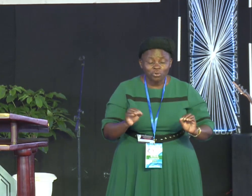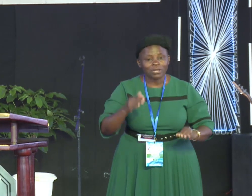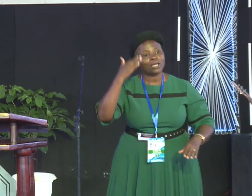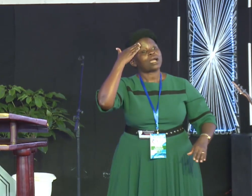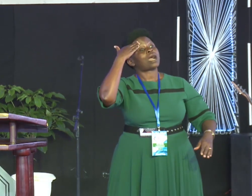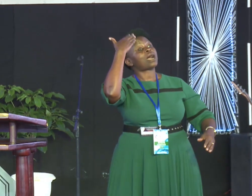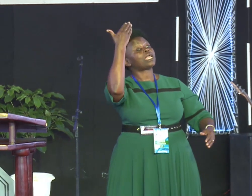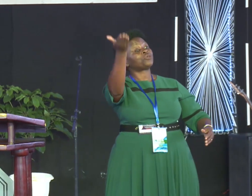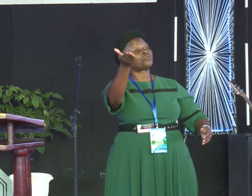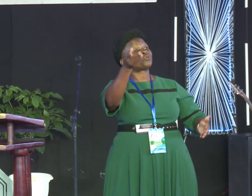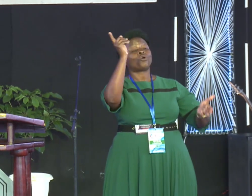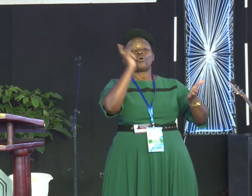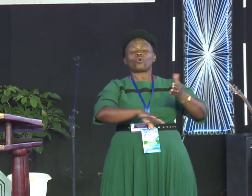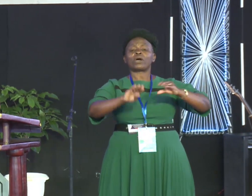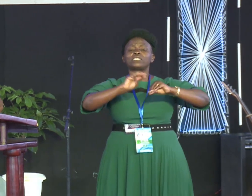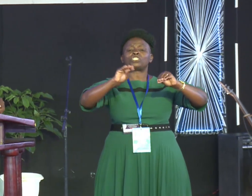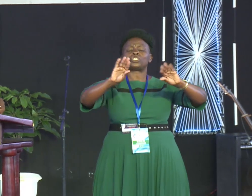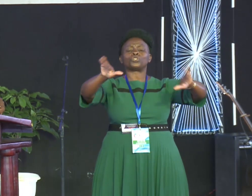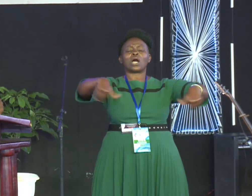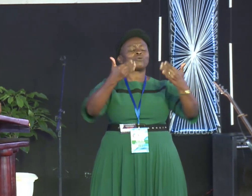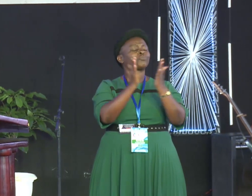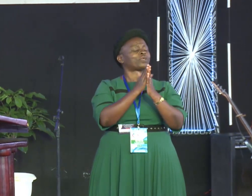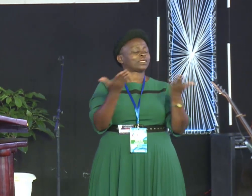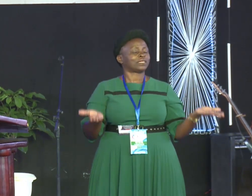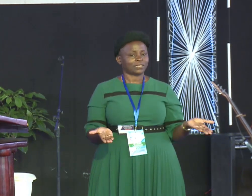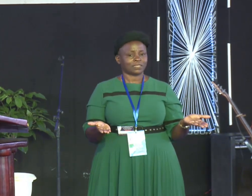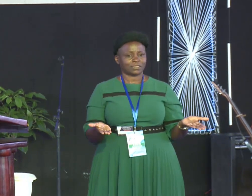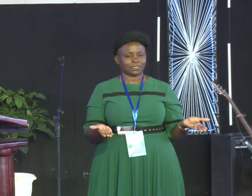Gusimanchiri kuyigiriza kusaba. I don't know what will ever teach you to pray.